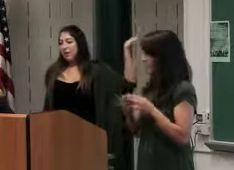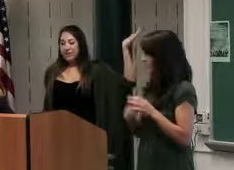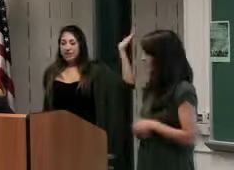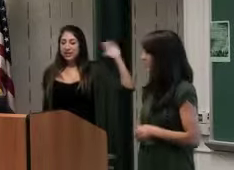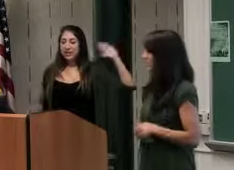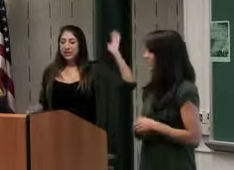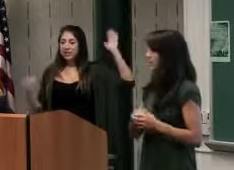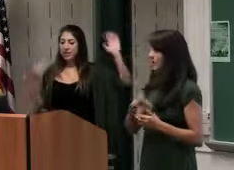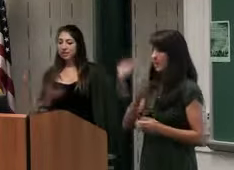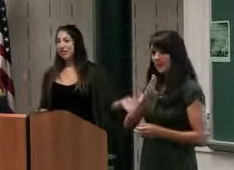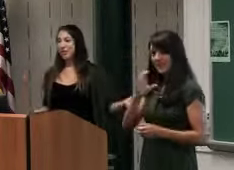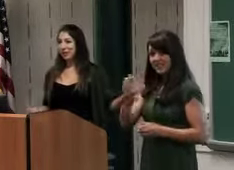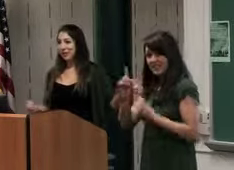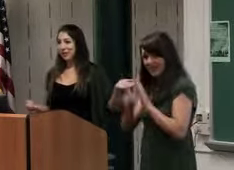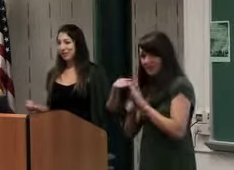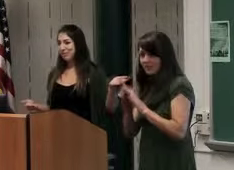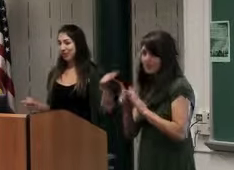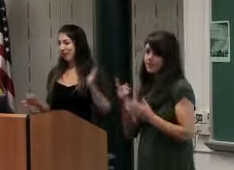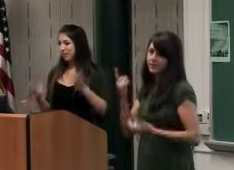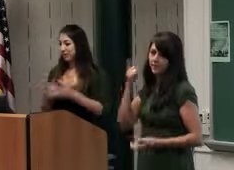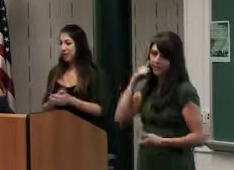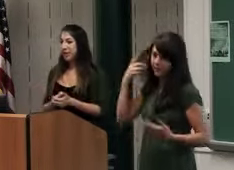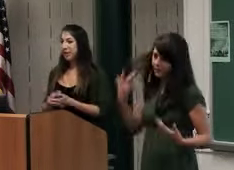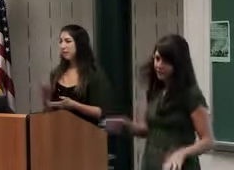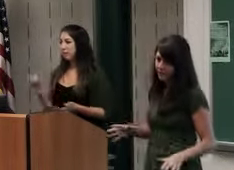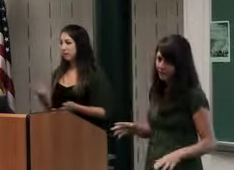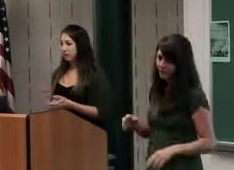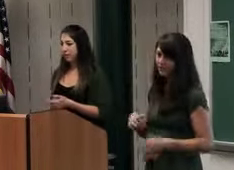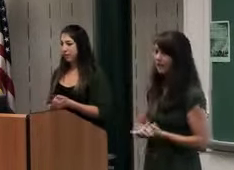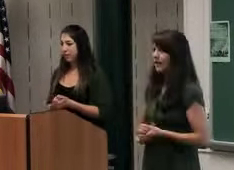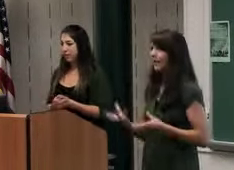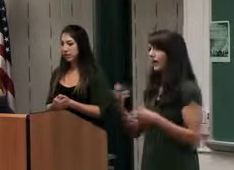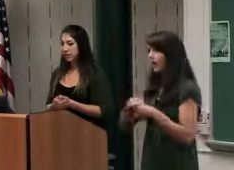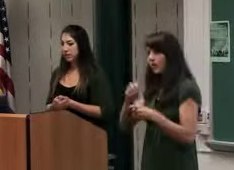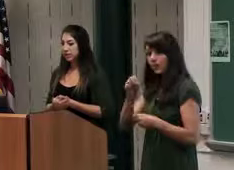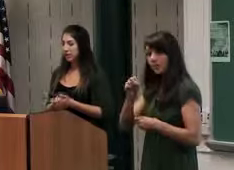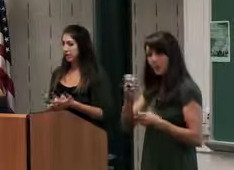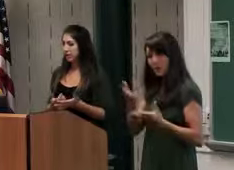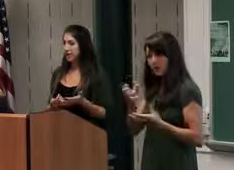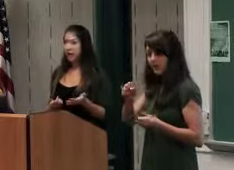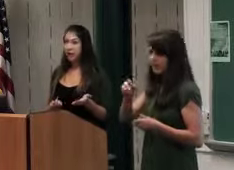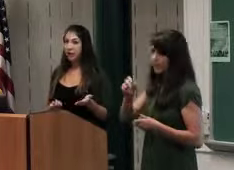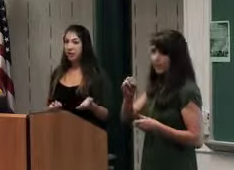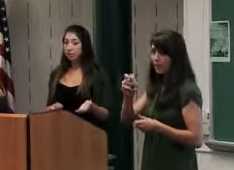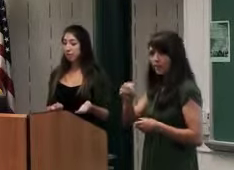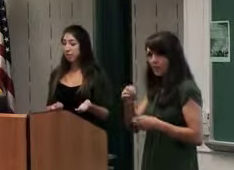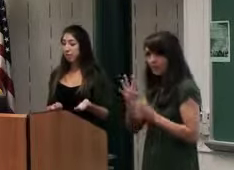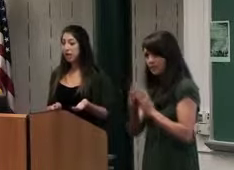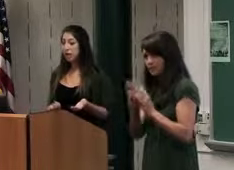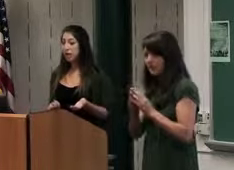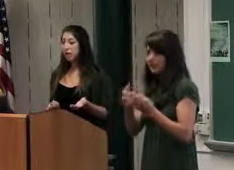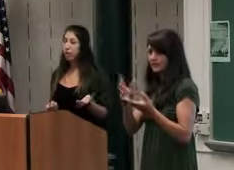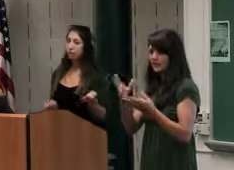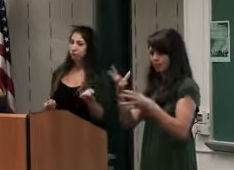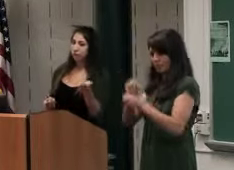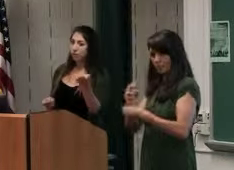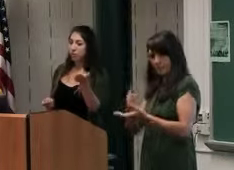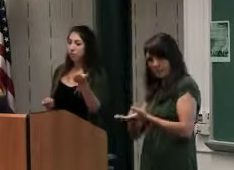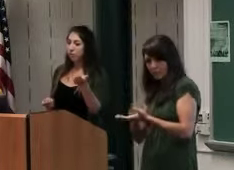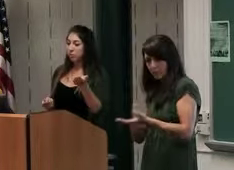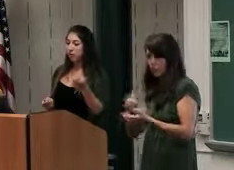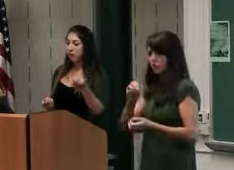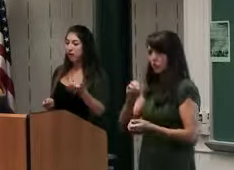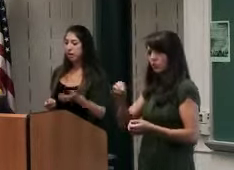C hour, B and C hours, you've heard it all, but spin meetings, go to spin meetings. Debriefs after an observation,